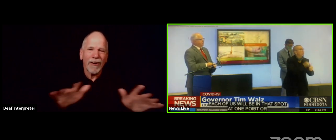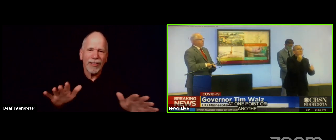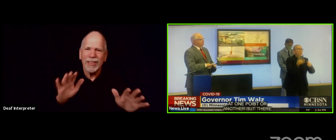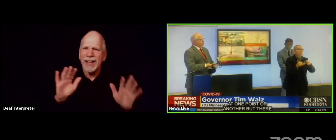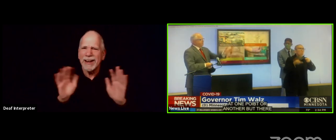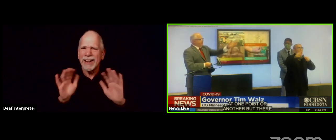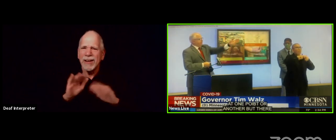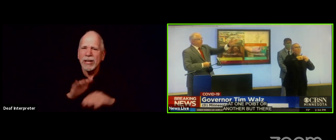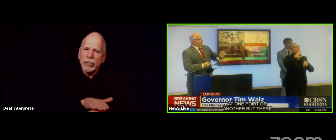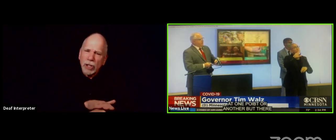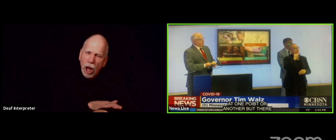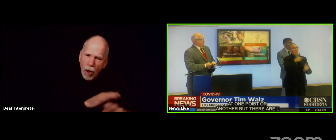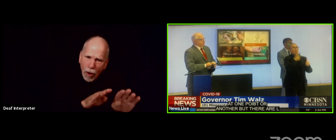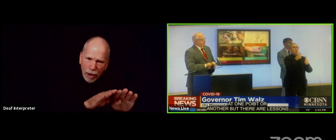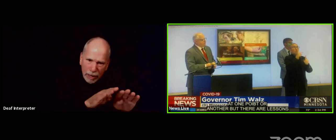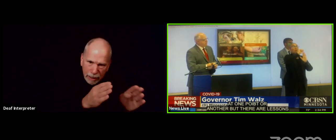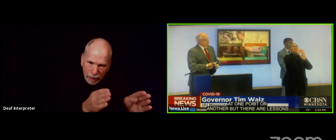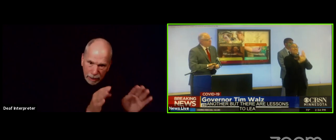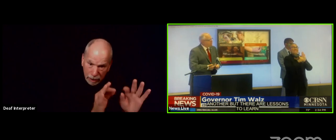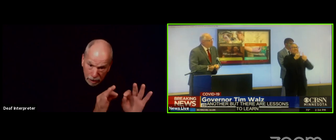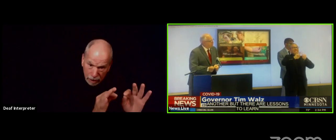differently.